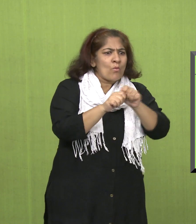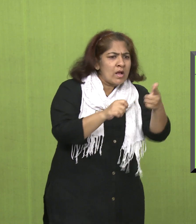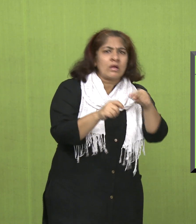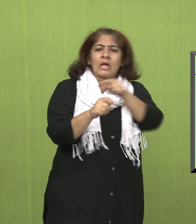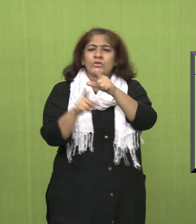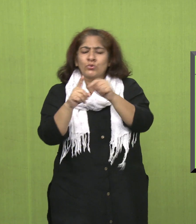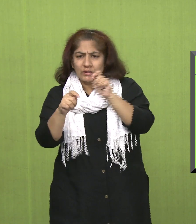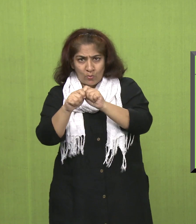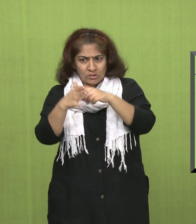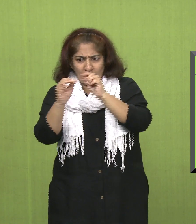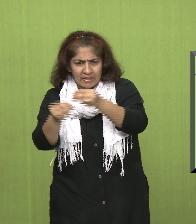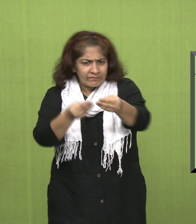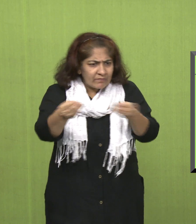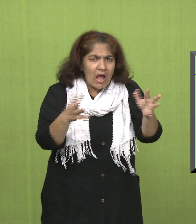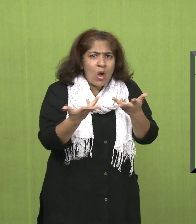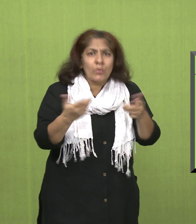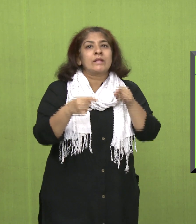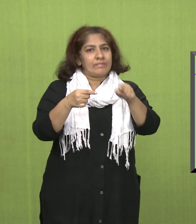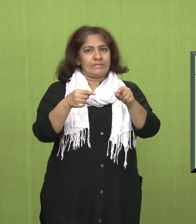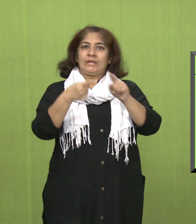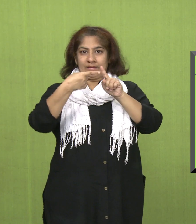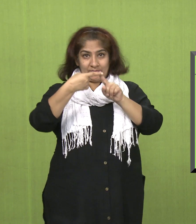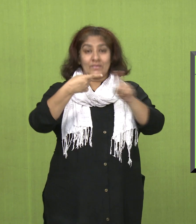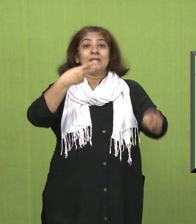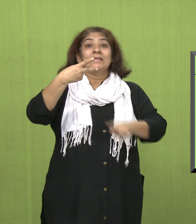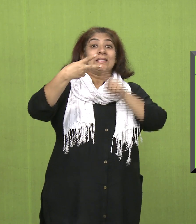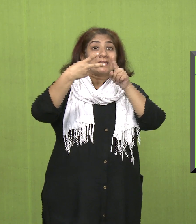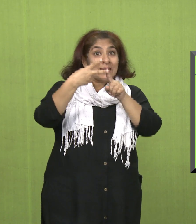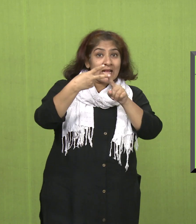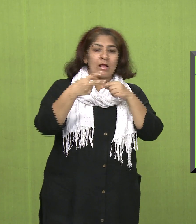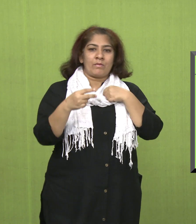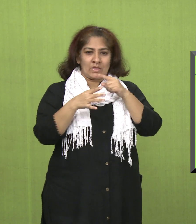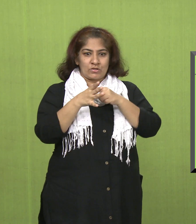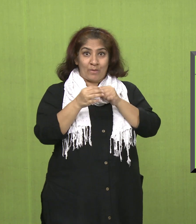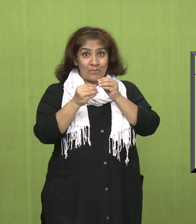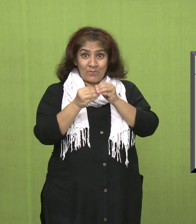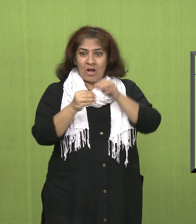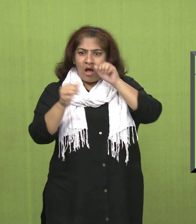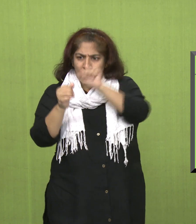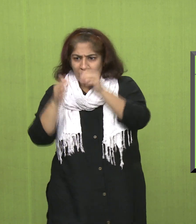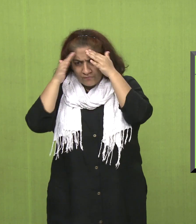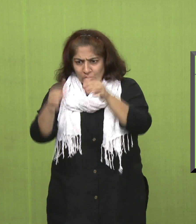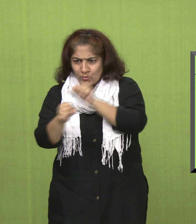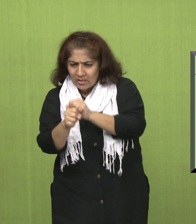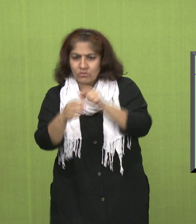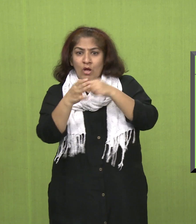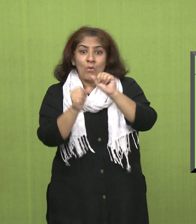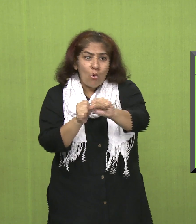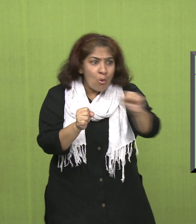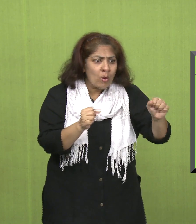example, different works different people do and different kind of responsibilities are given to them. Then second is there